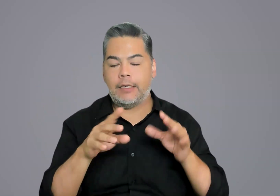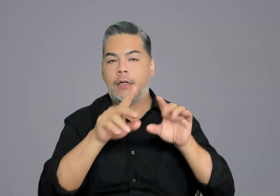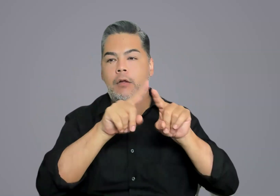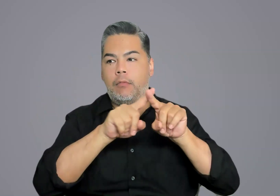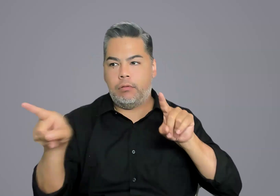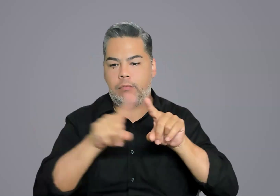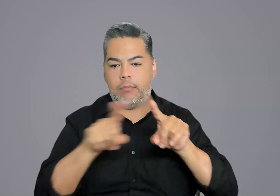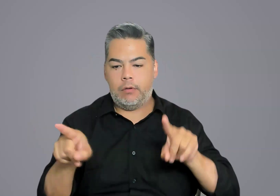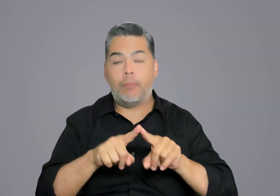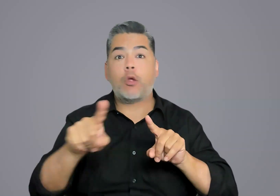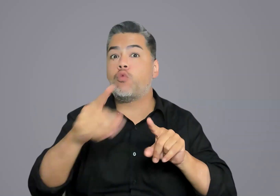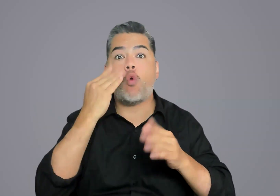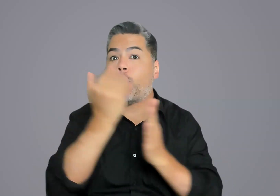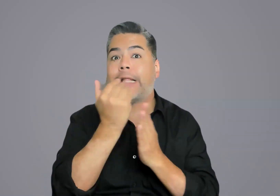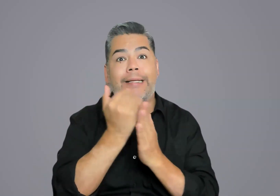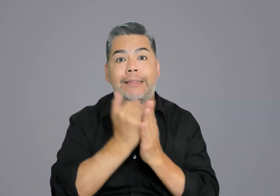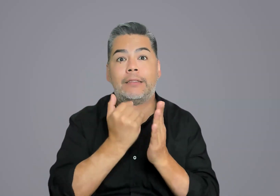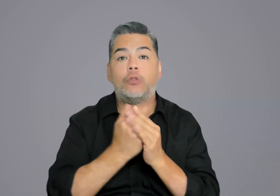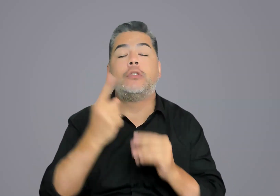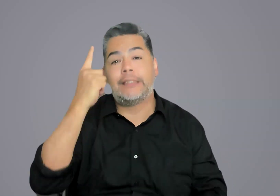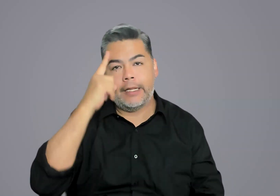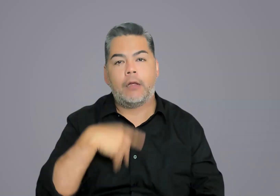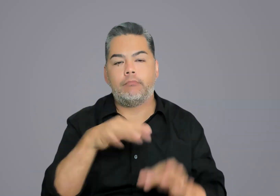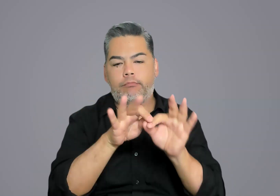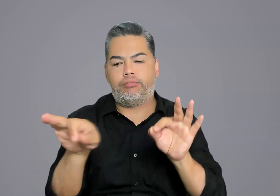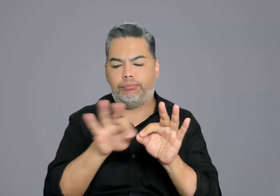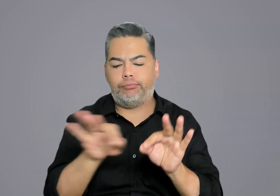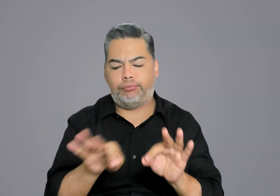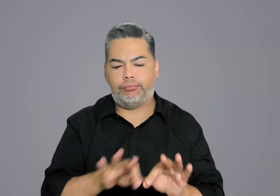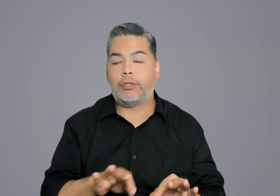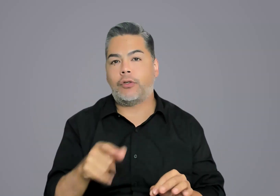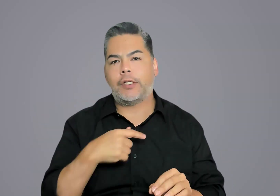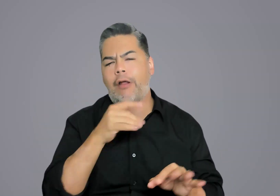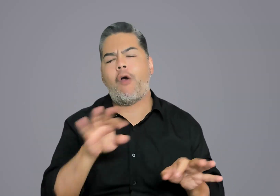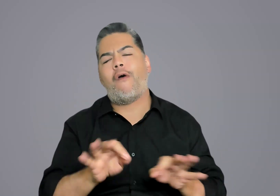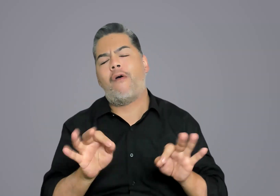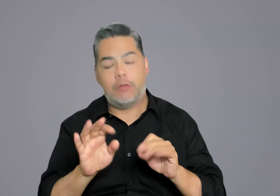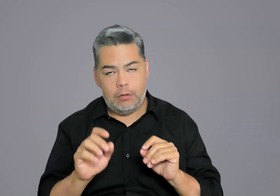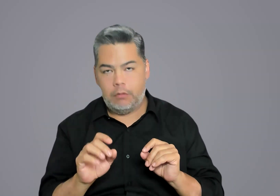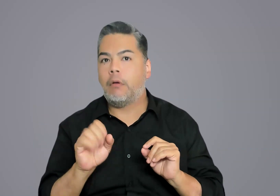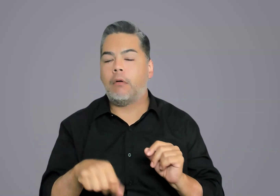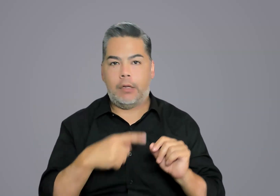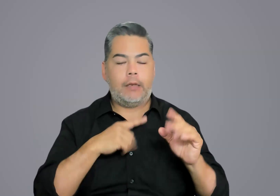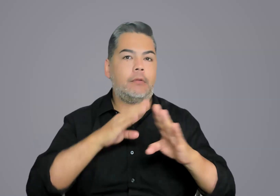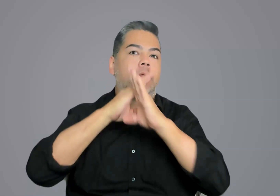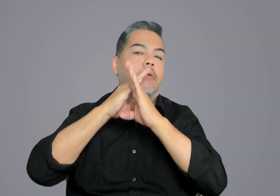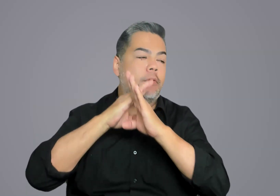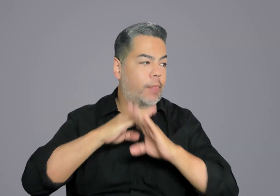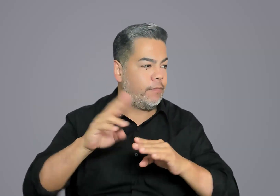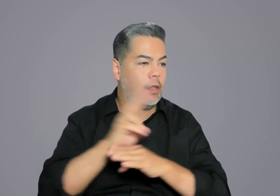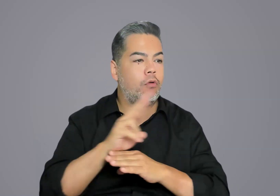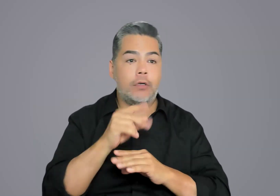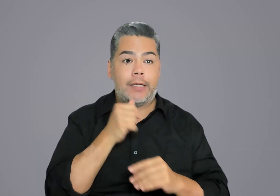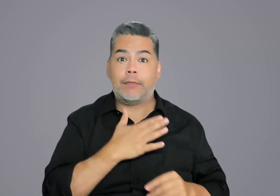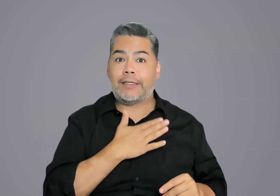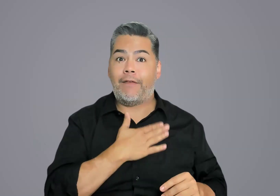that it's a list of things necessarily. So these aren't minor issues. They can really prevent the user, not just myself,